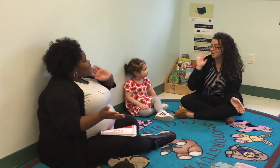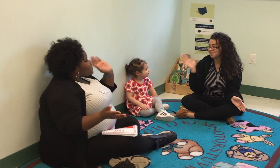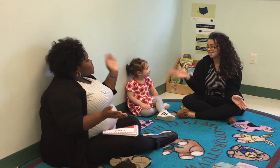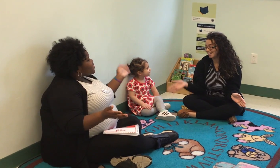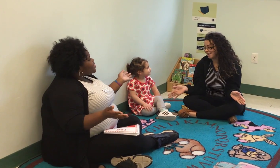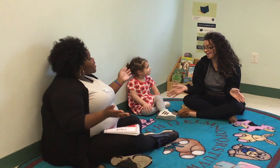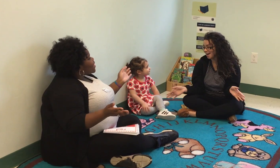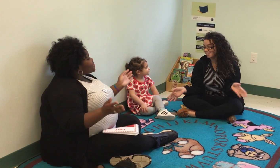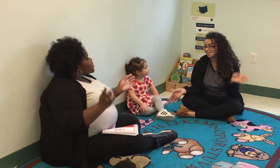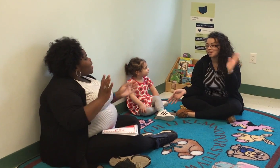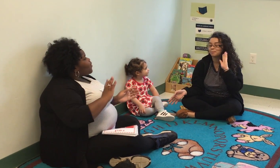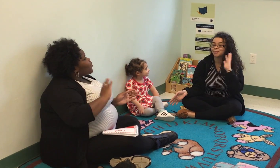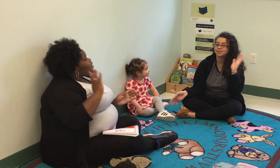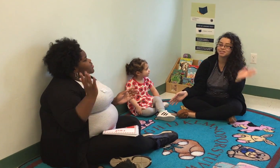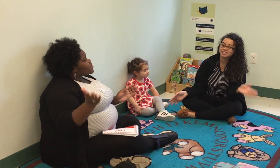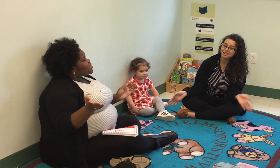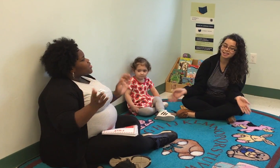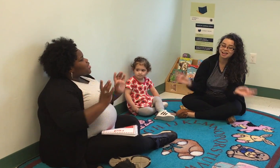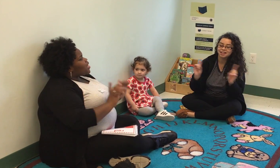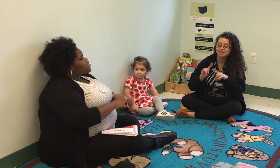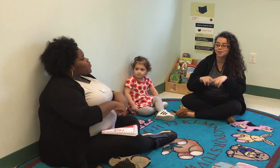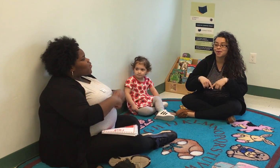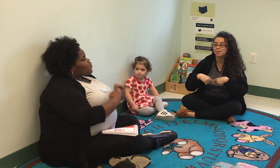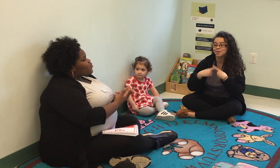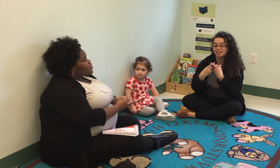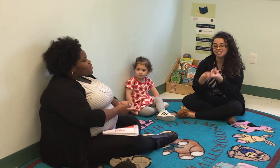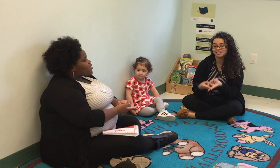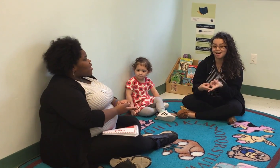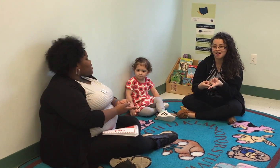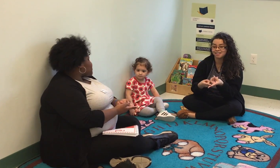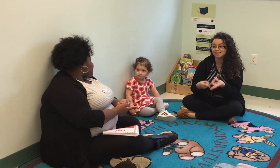Buenos días, buenos días, ¿cómo estás?